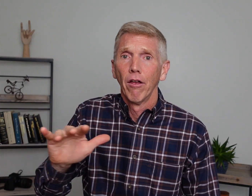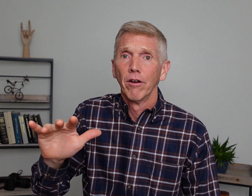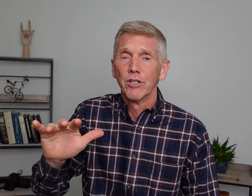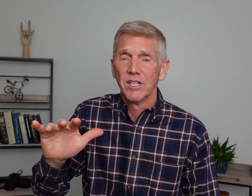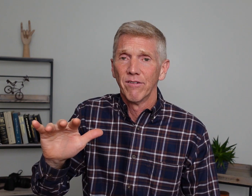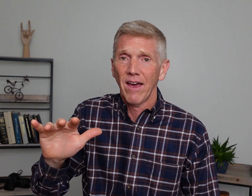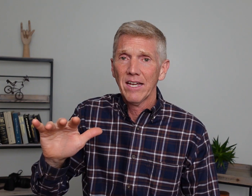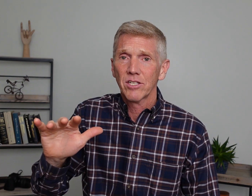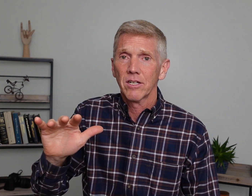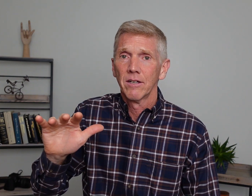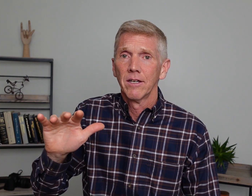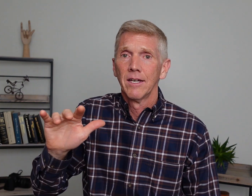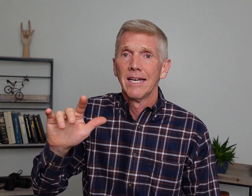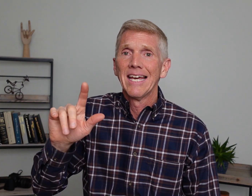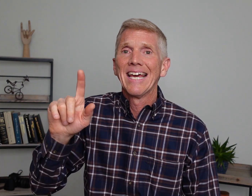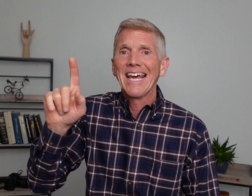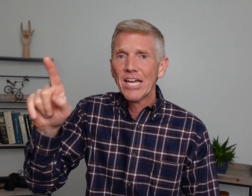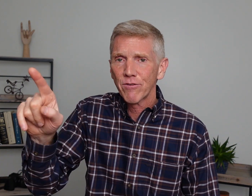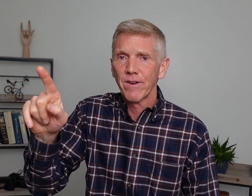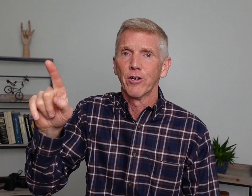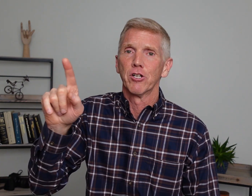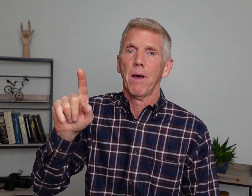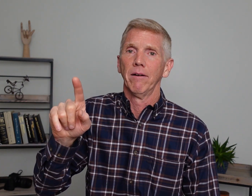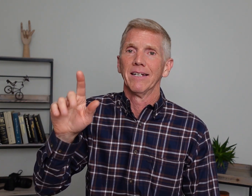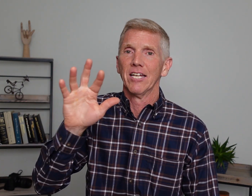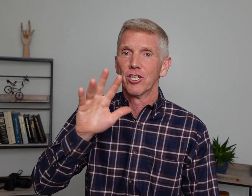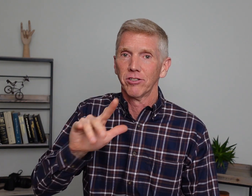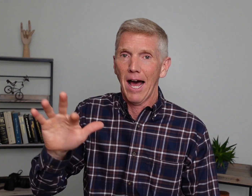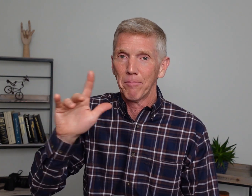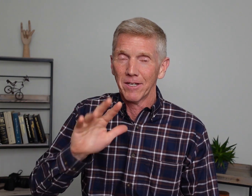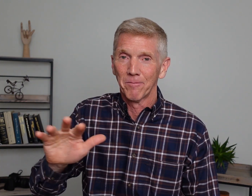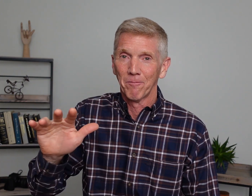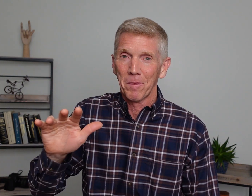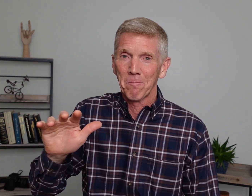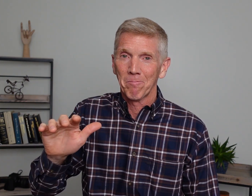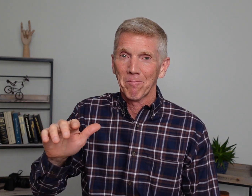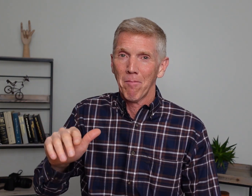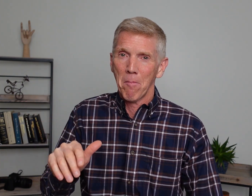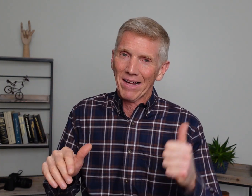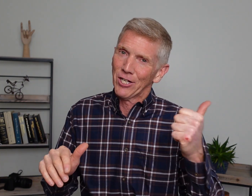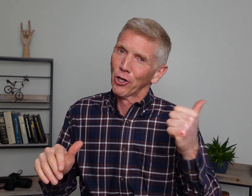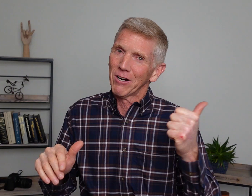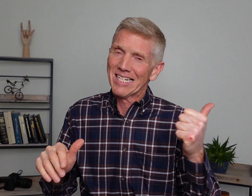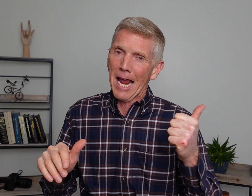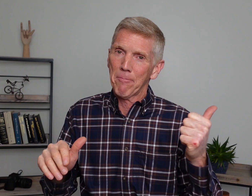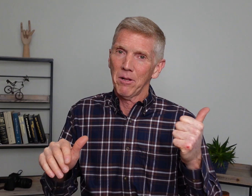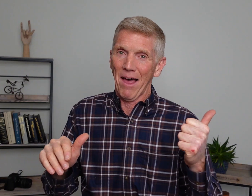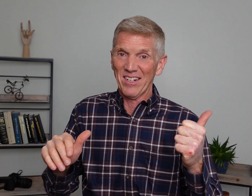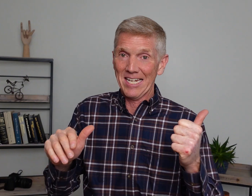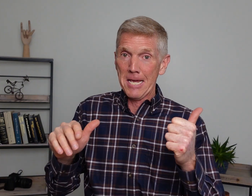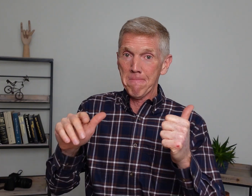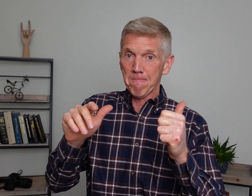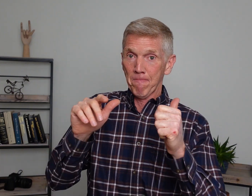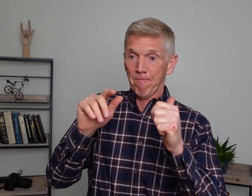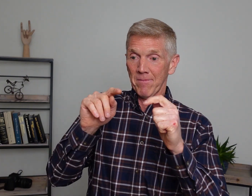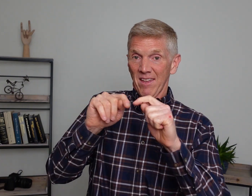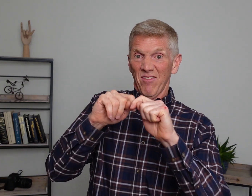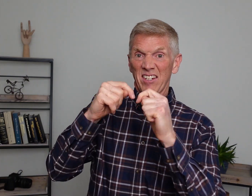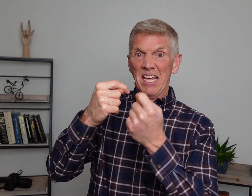right? You see the face? His finger spelling is sloppy. Remember back to the earlier example about the team? The team